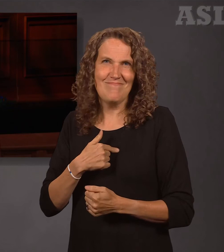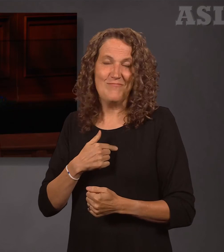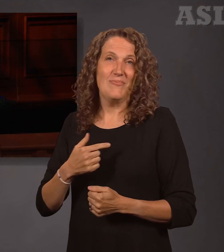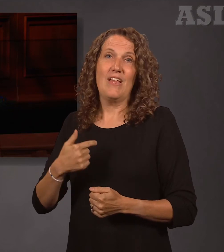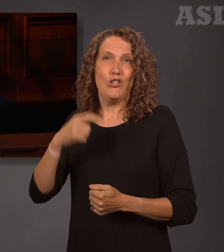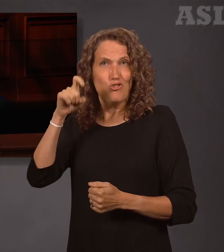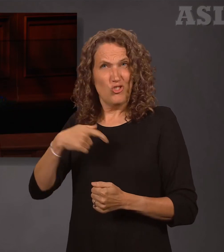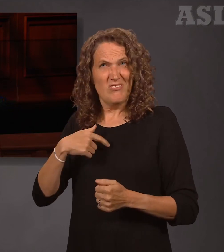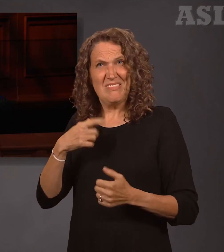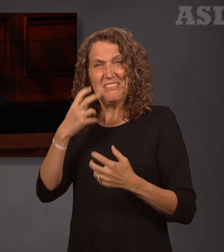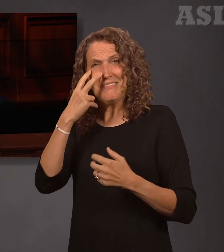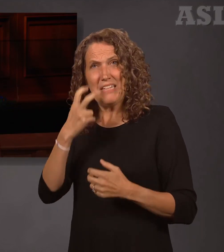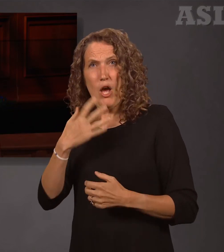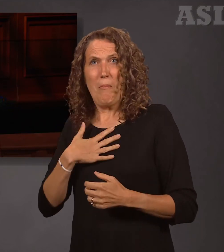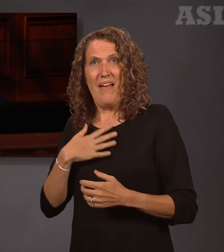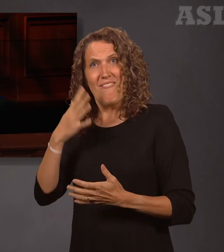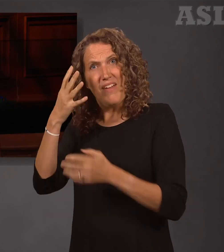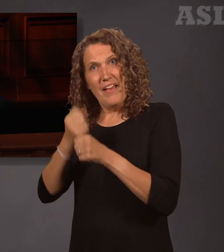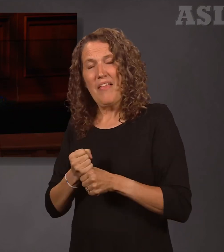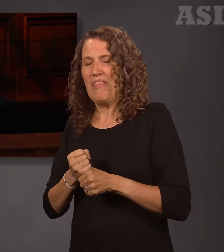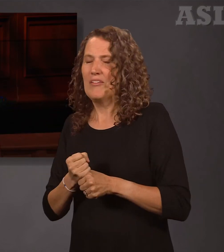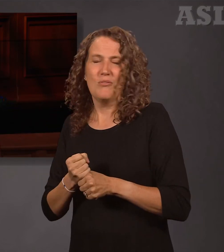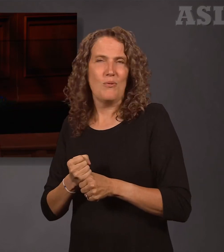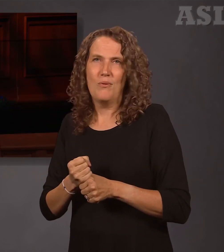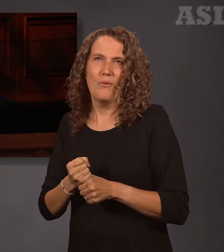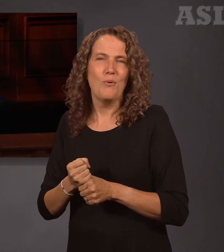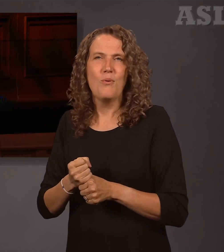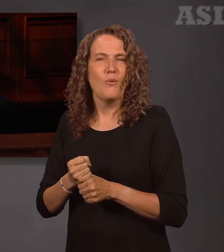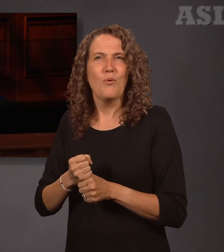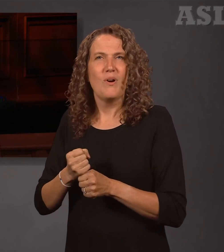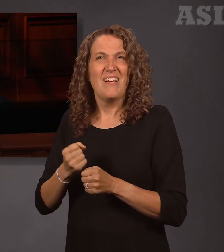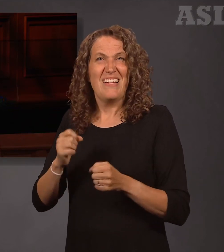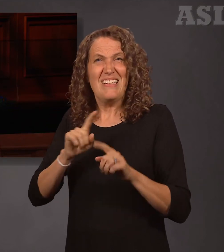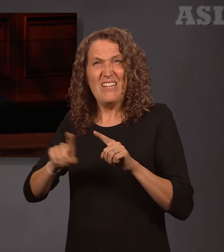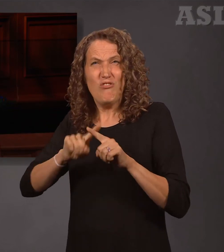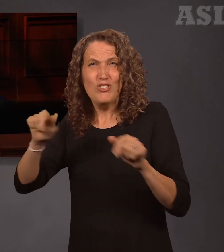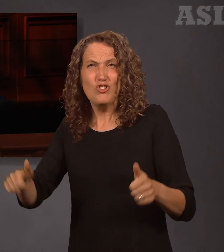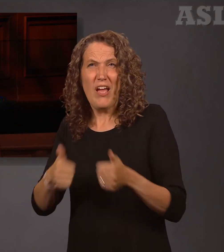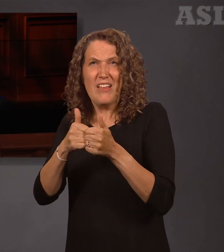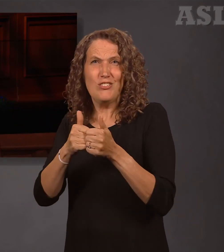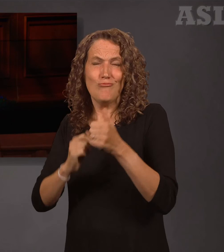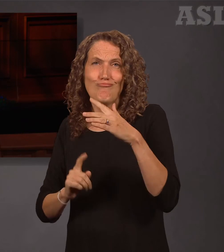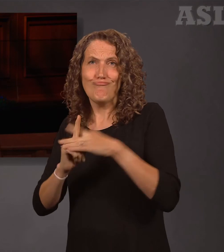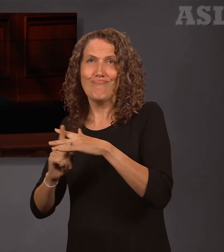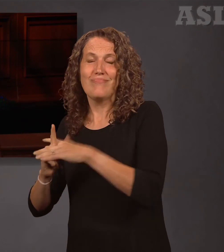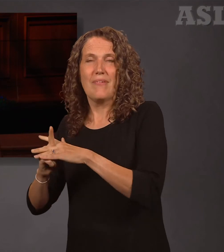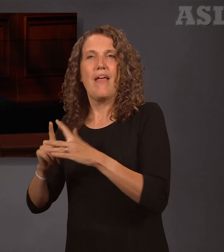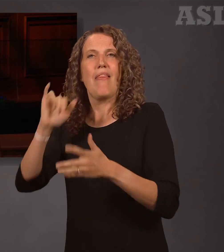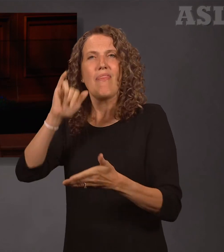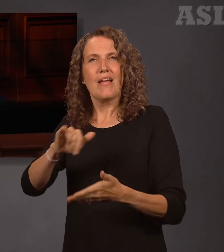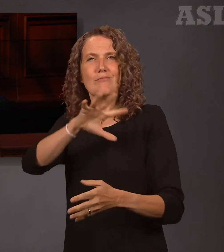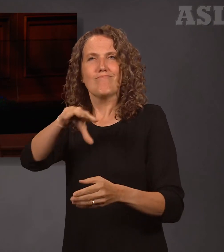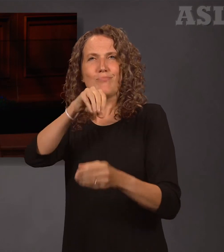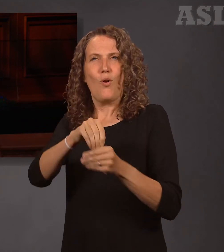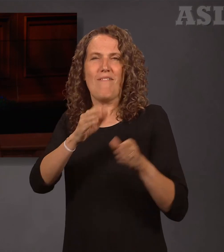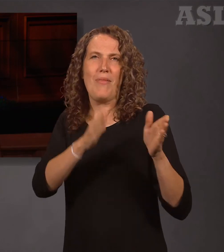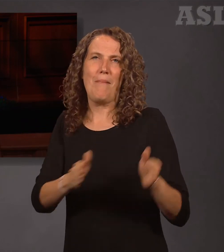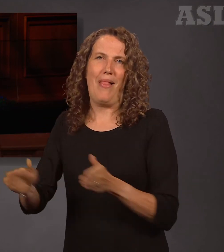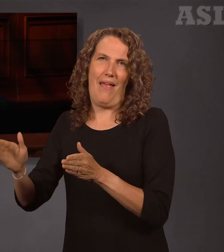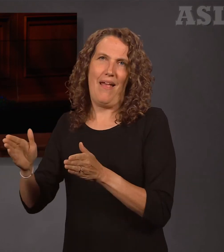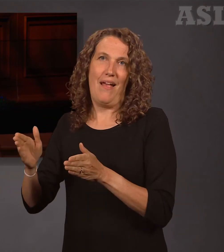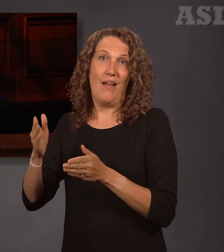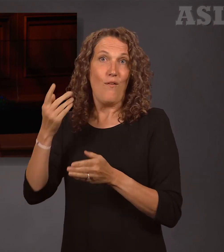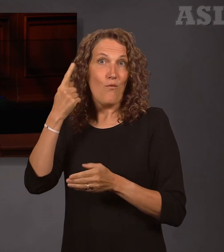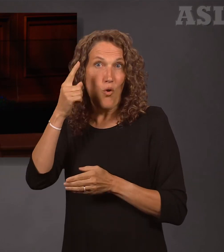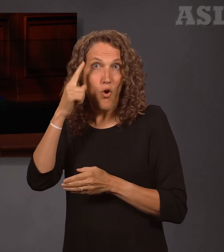doubt trials do not mean that the plan is failing they are part of the plan meant to help me